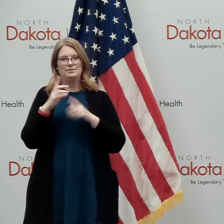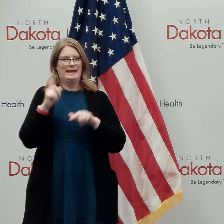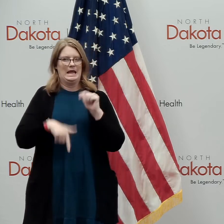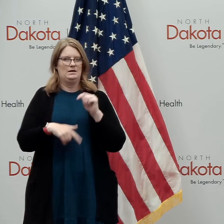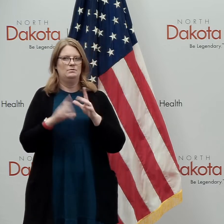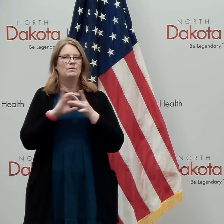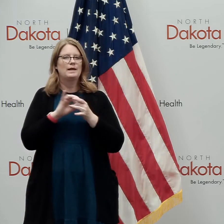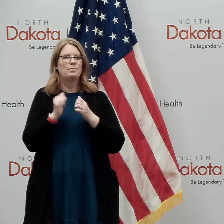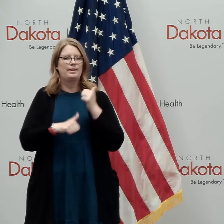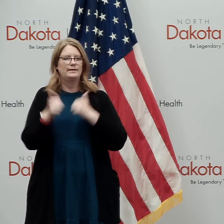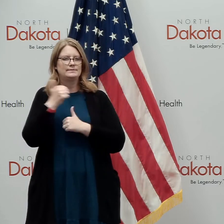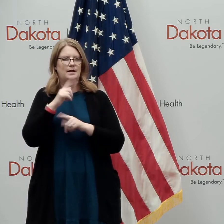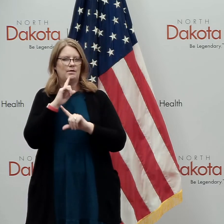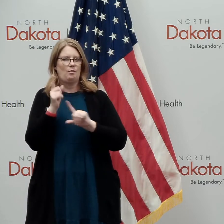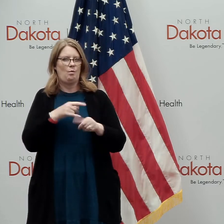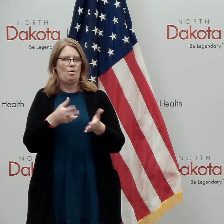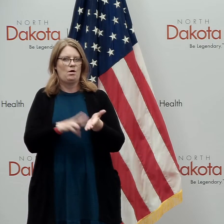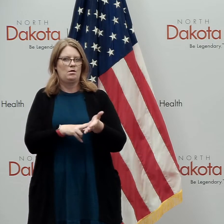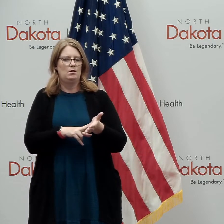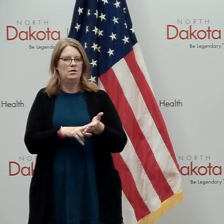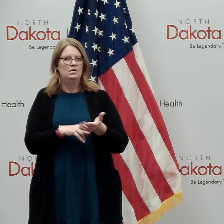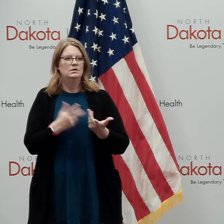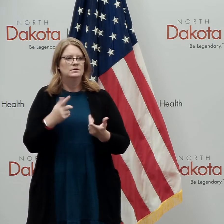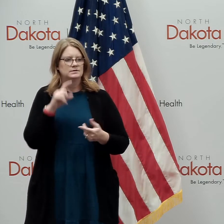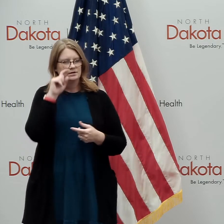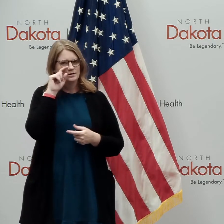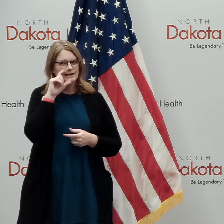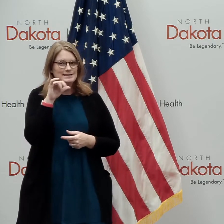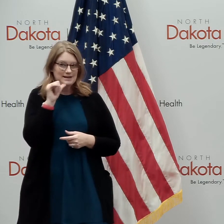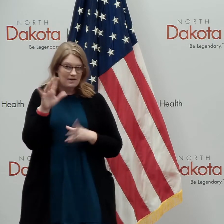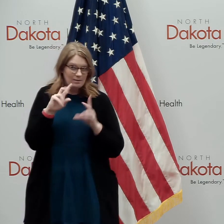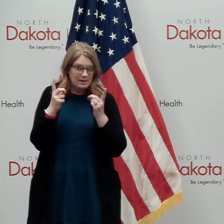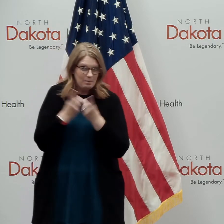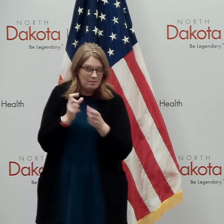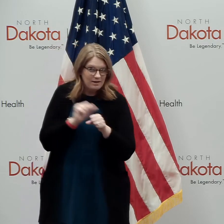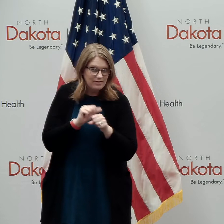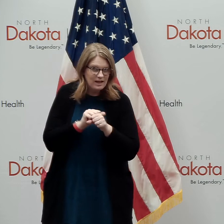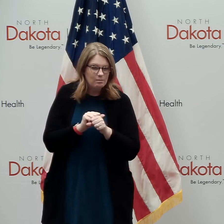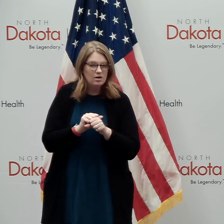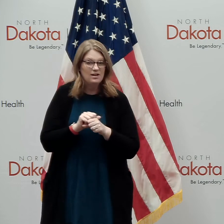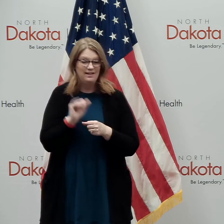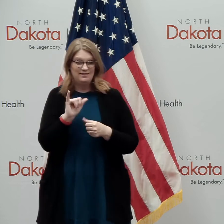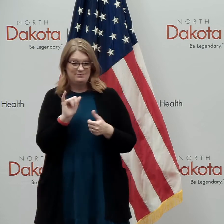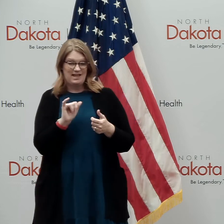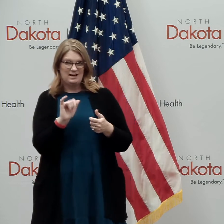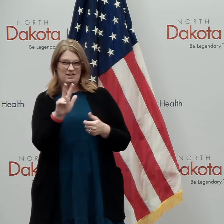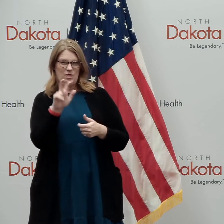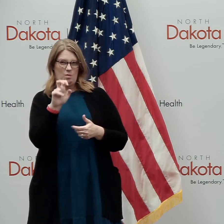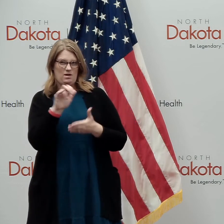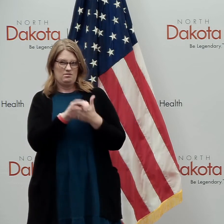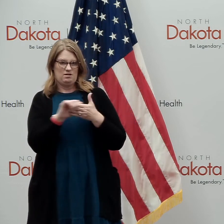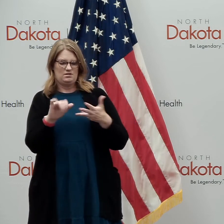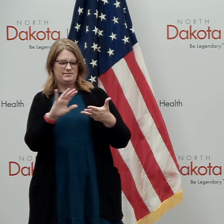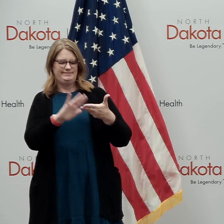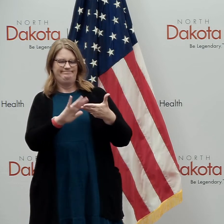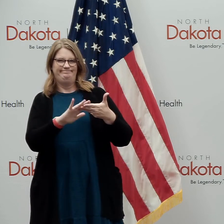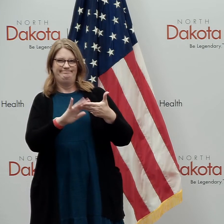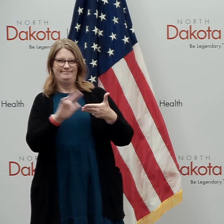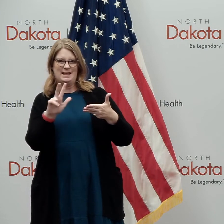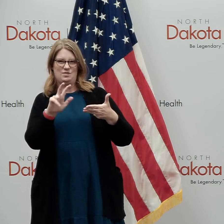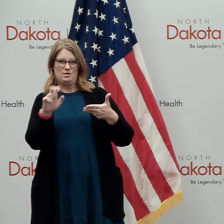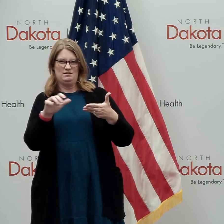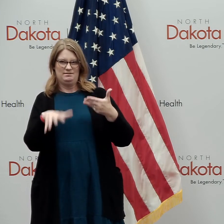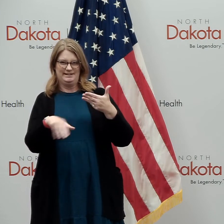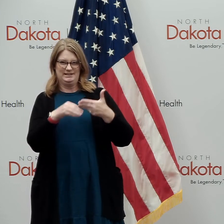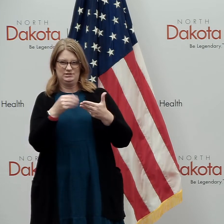there's actually, and again, this idea that it's not coming from the Department of Labor, it's coming from FEMA. These are all significant hurdles to overcome.